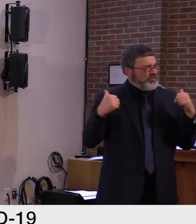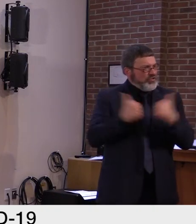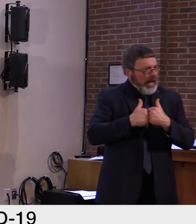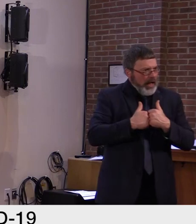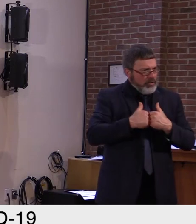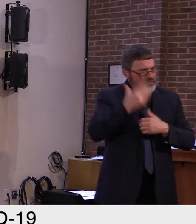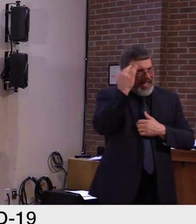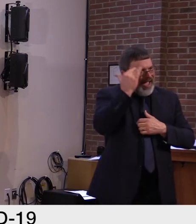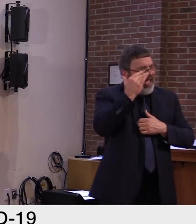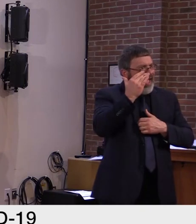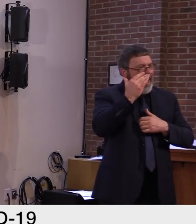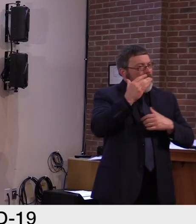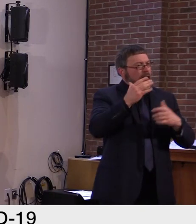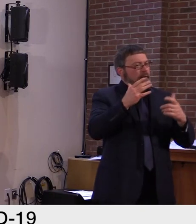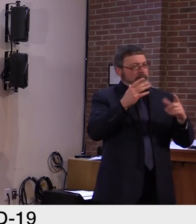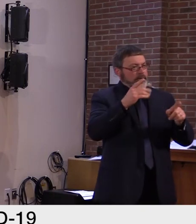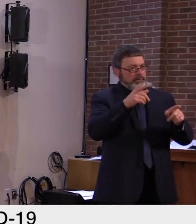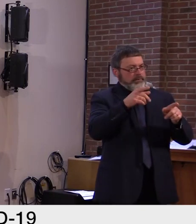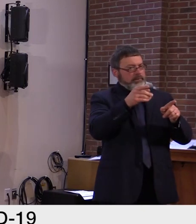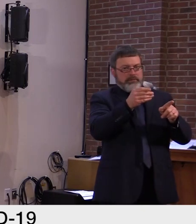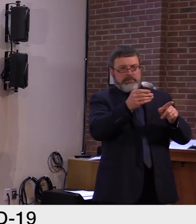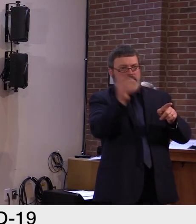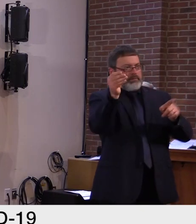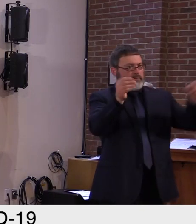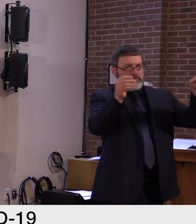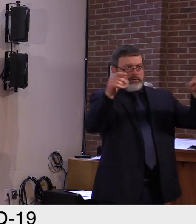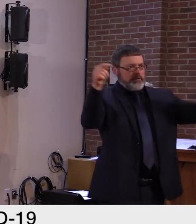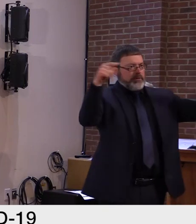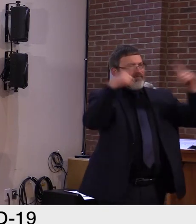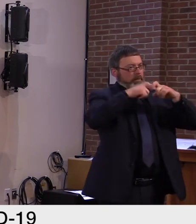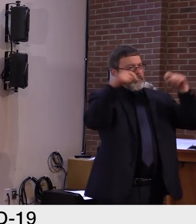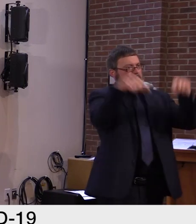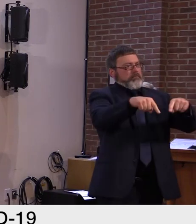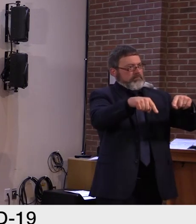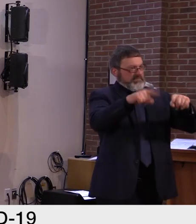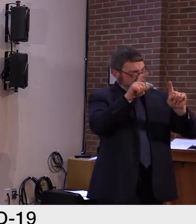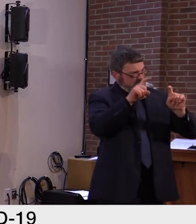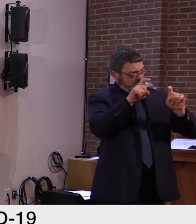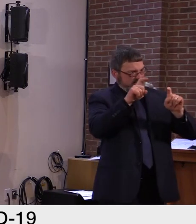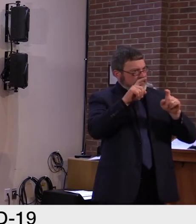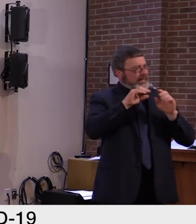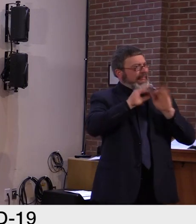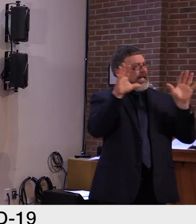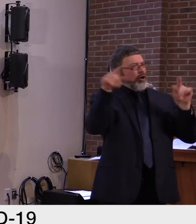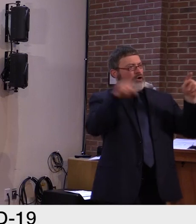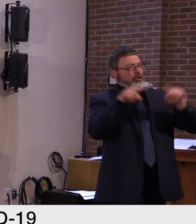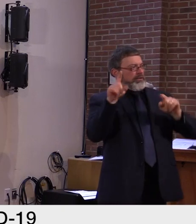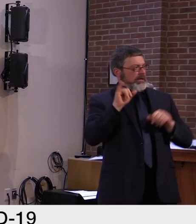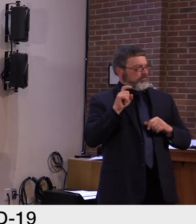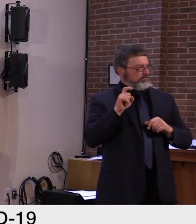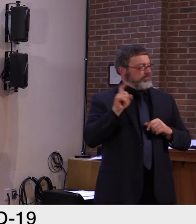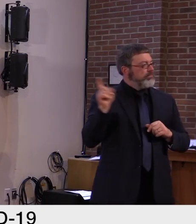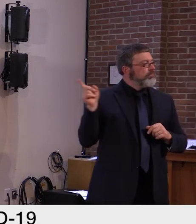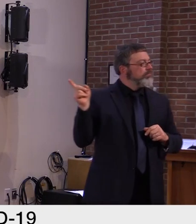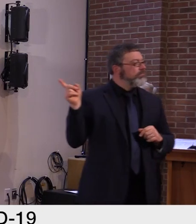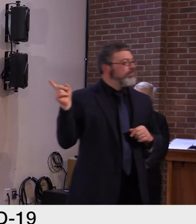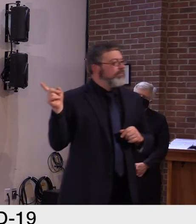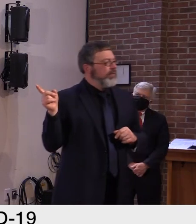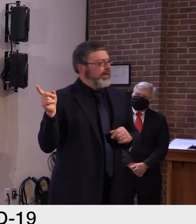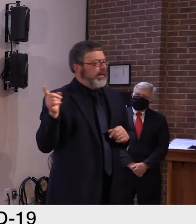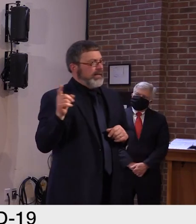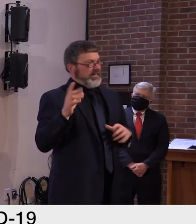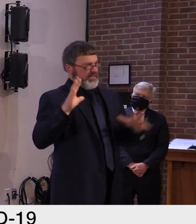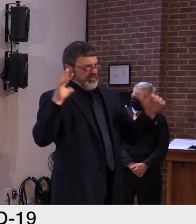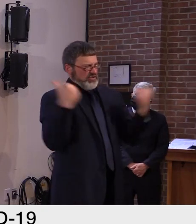It's not any more challenging because there are actually more cases than you would realize where